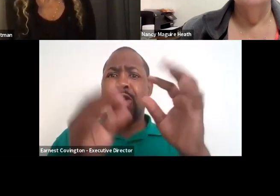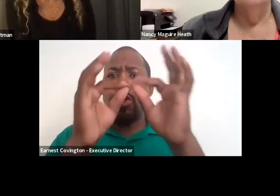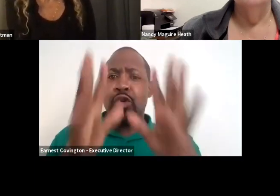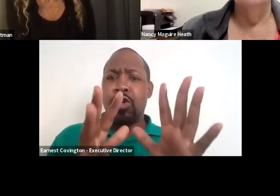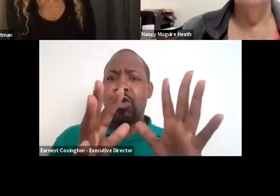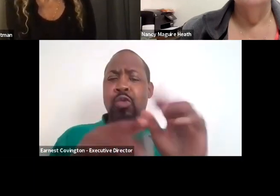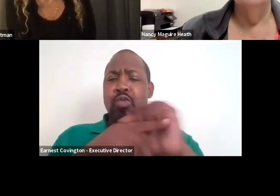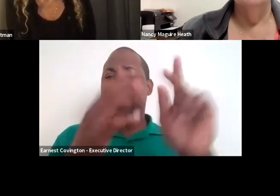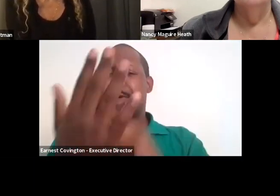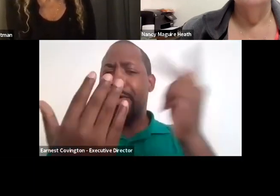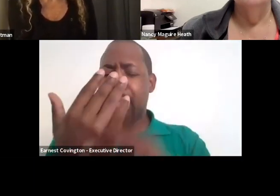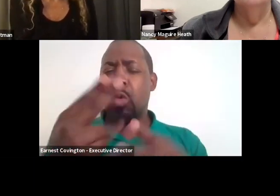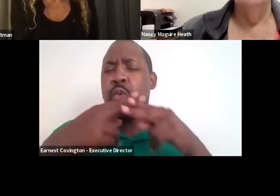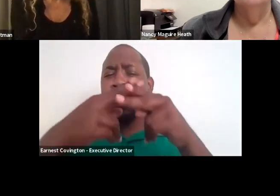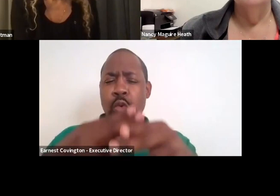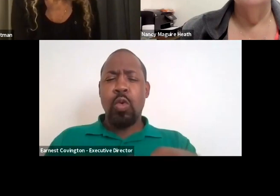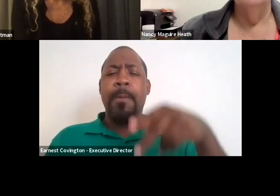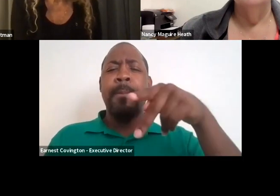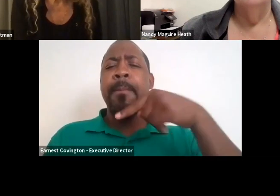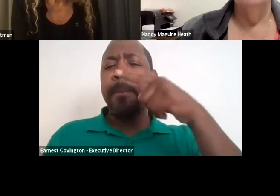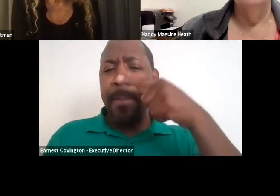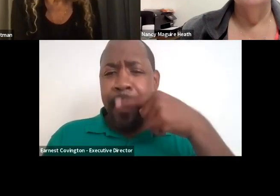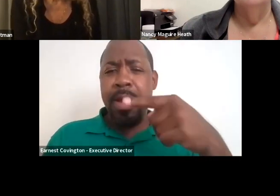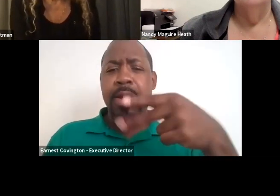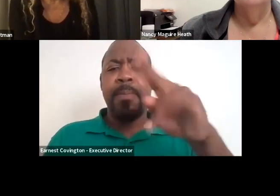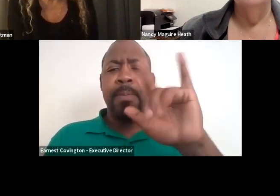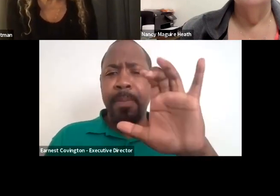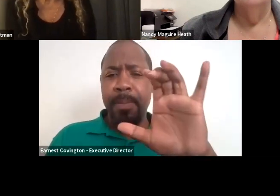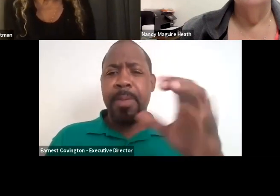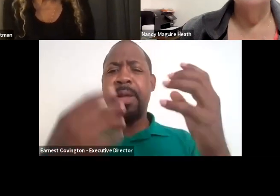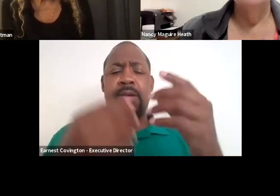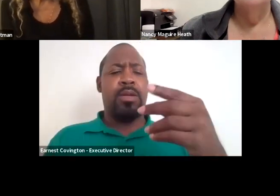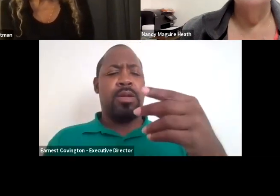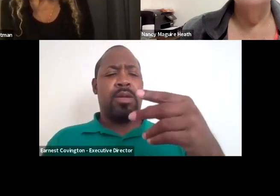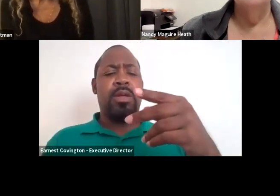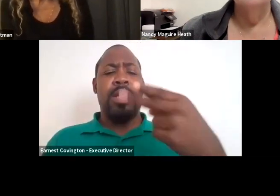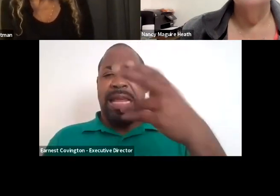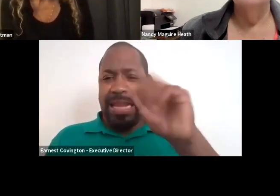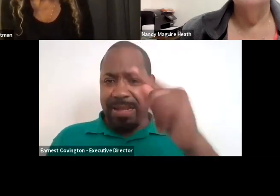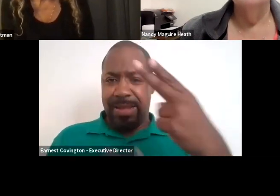great guns with the program for healthcare that's called Public